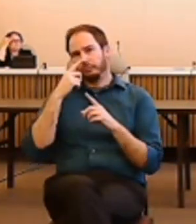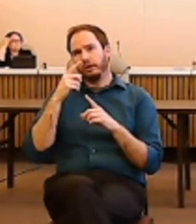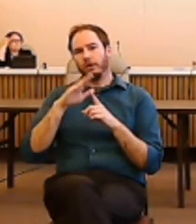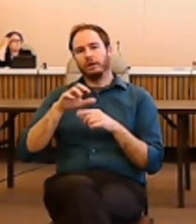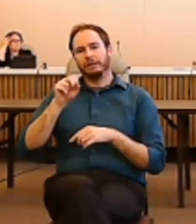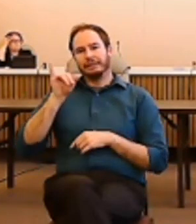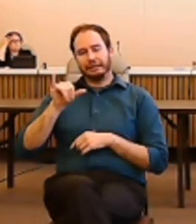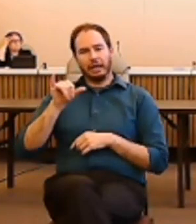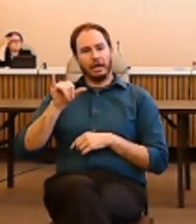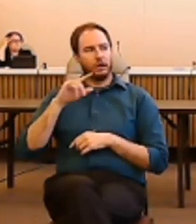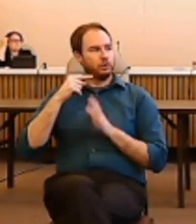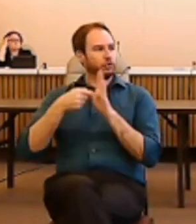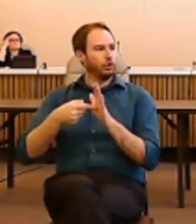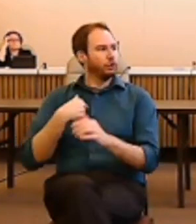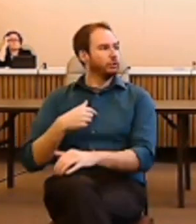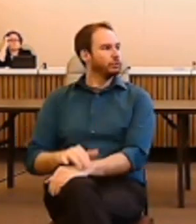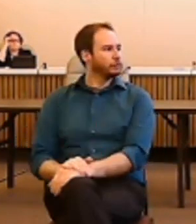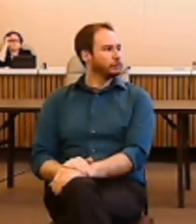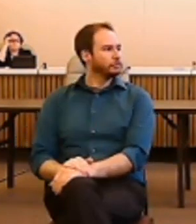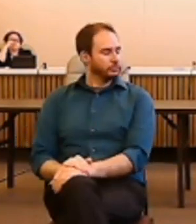sky view, I can show you.